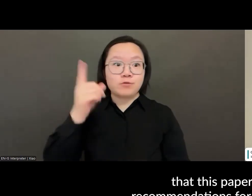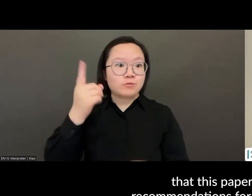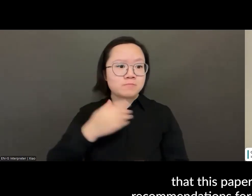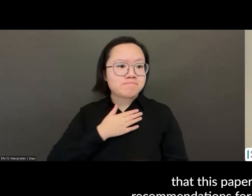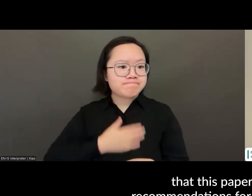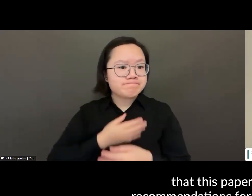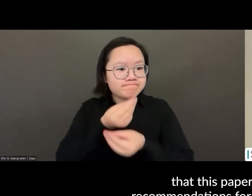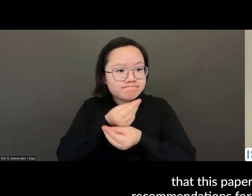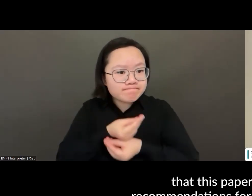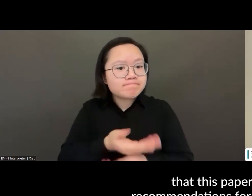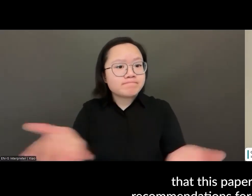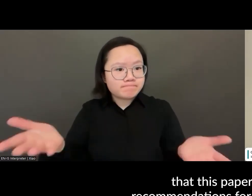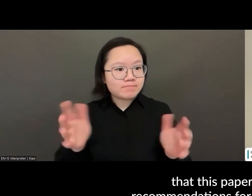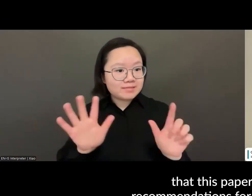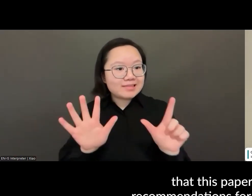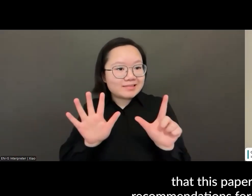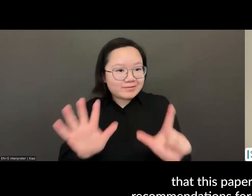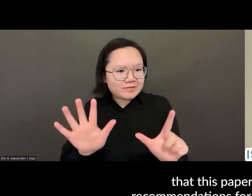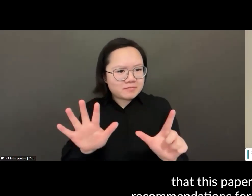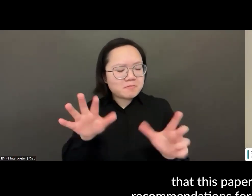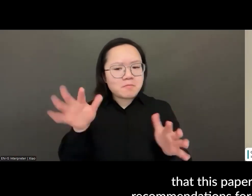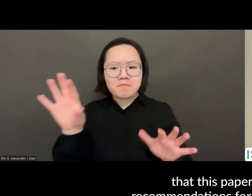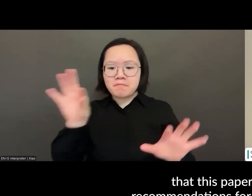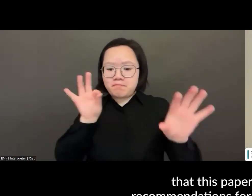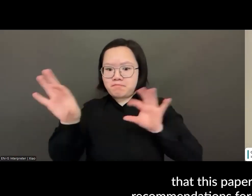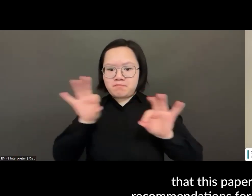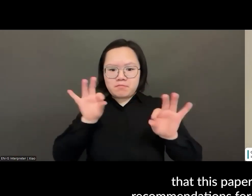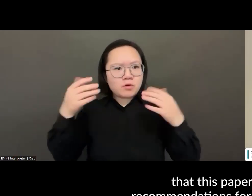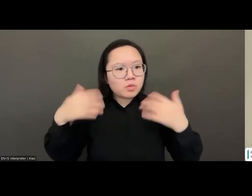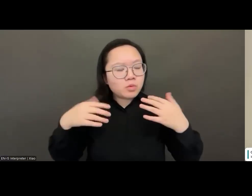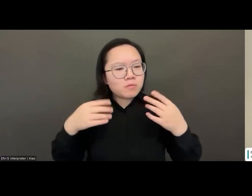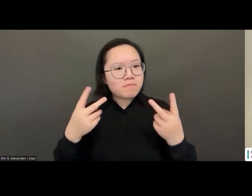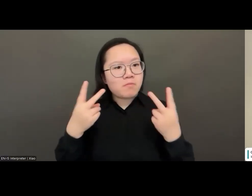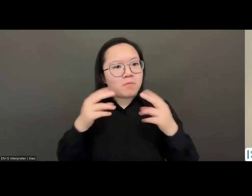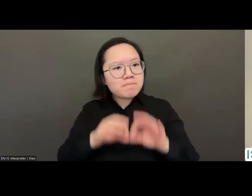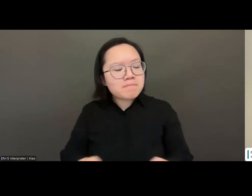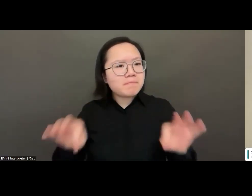findings that this paper presents as recommendations for effective inclusion.